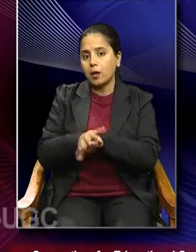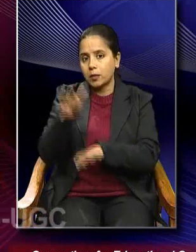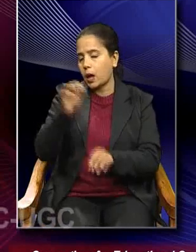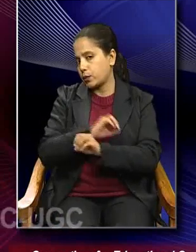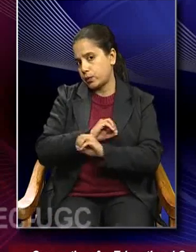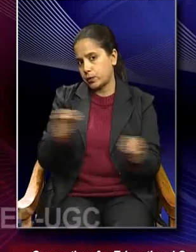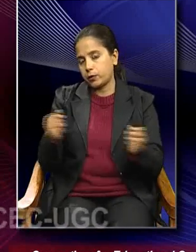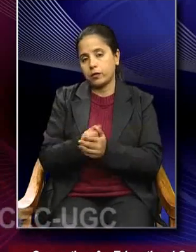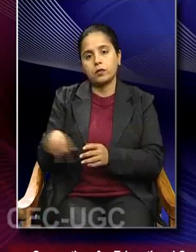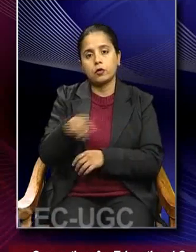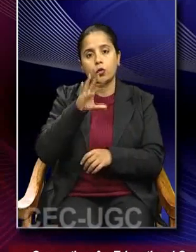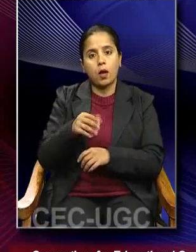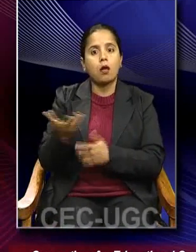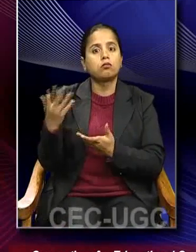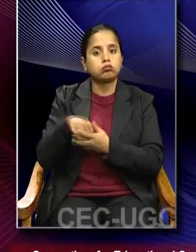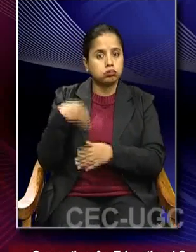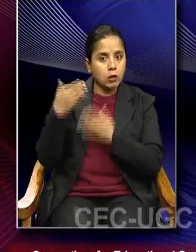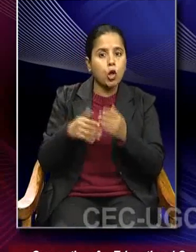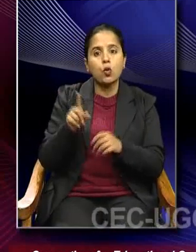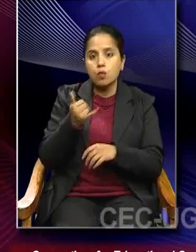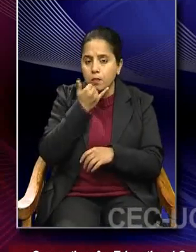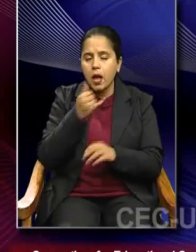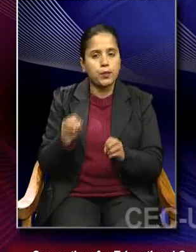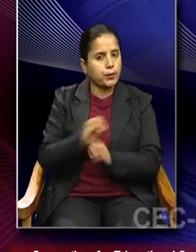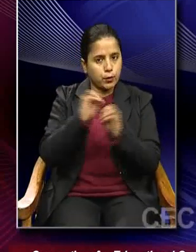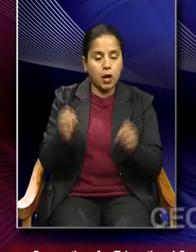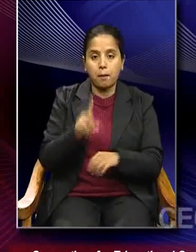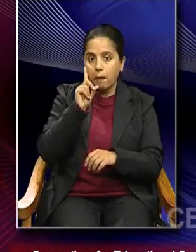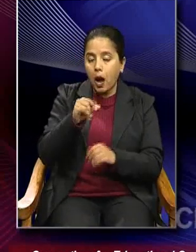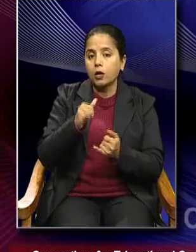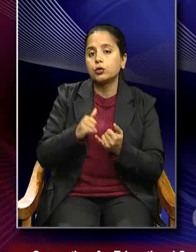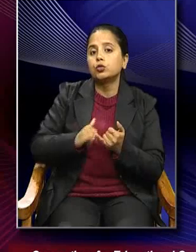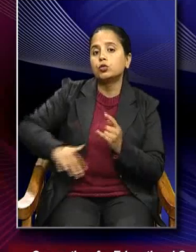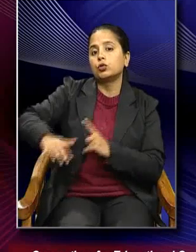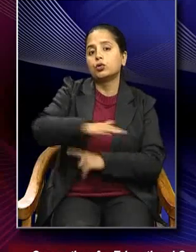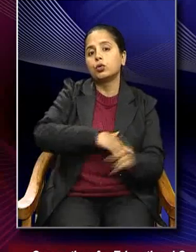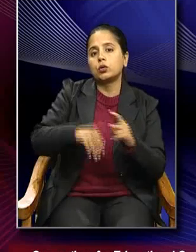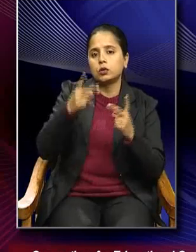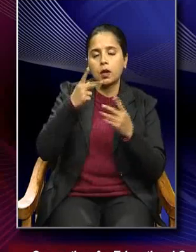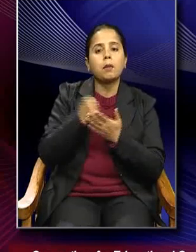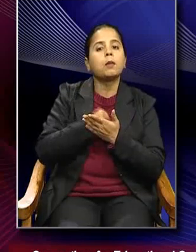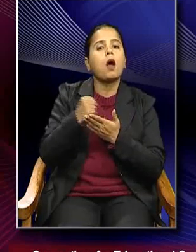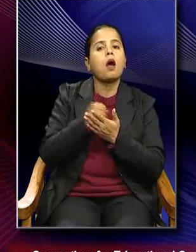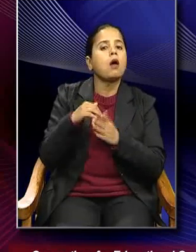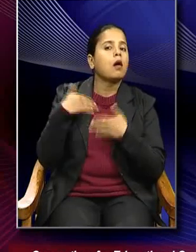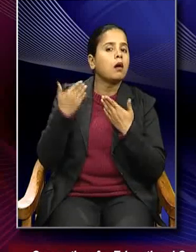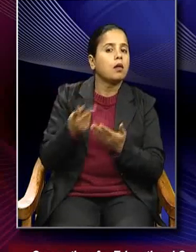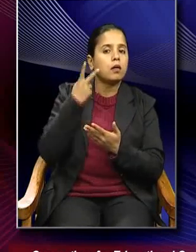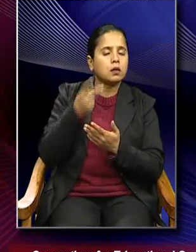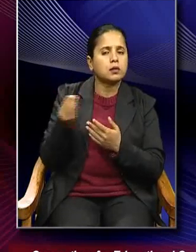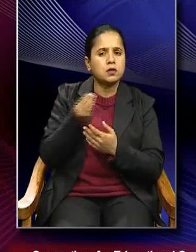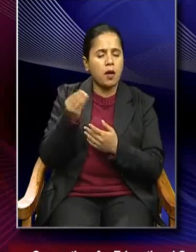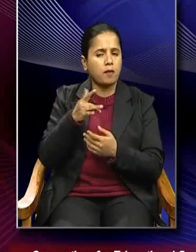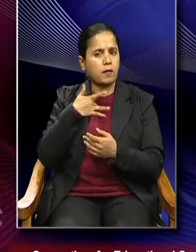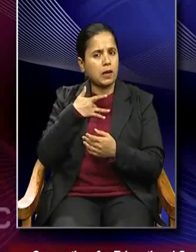abstraction are inherently wrong, but sociology has been practicing a